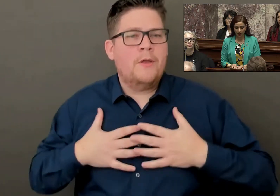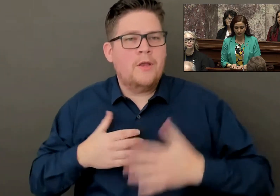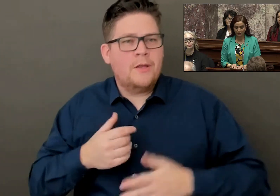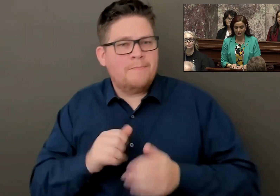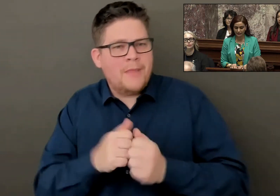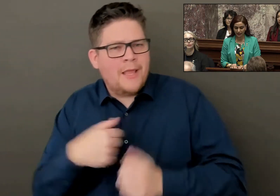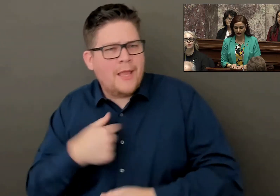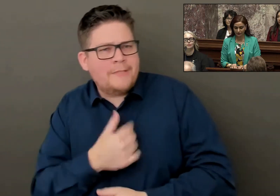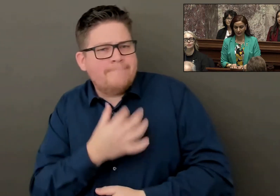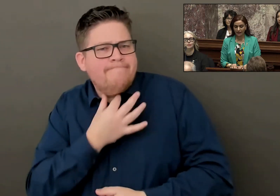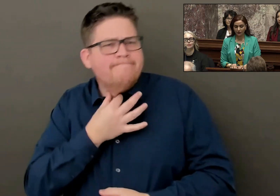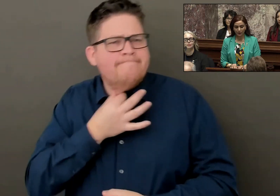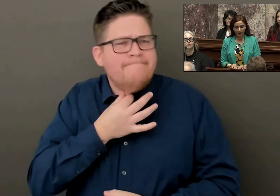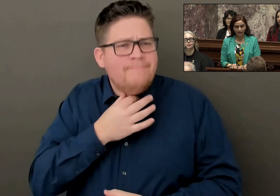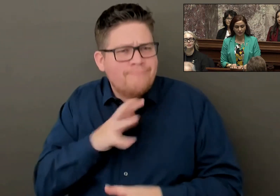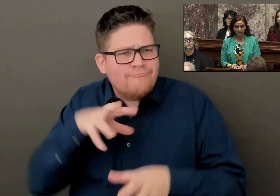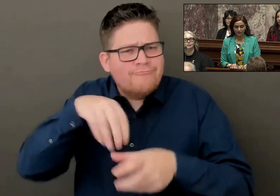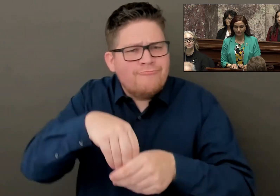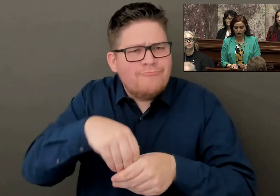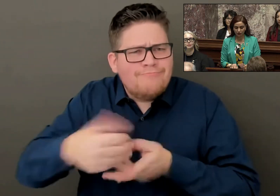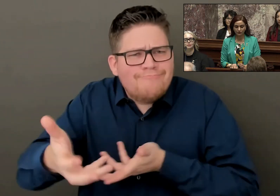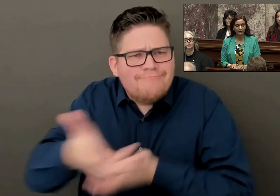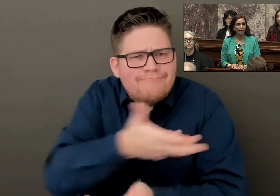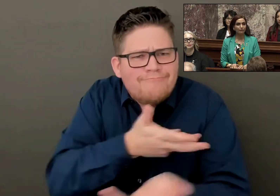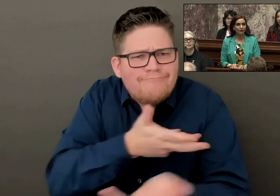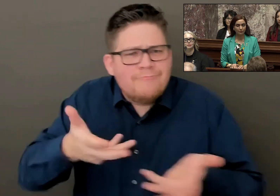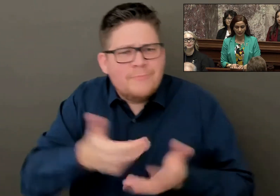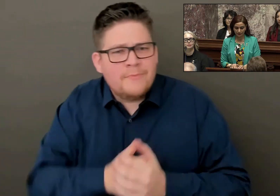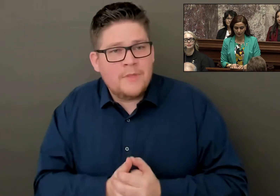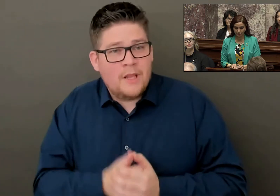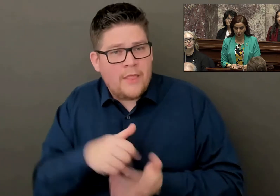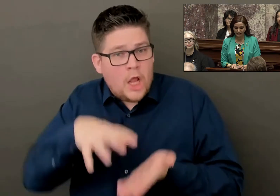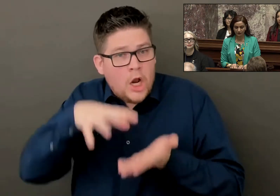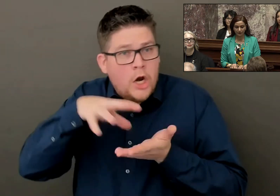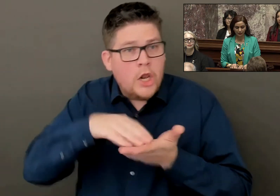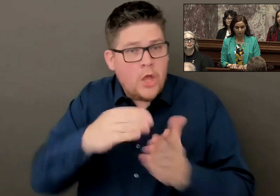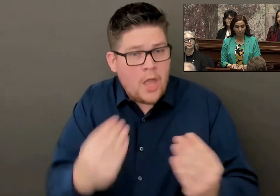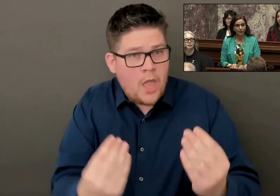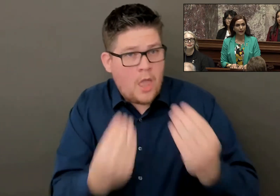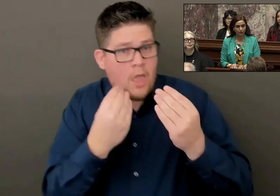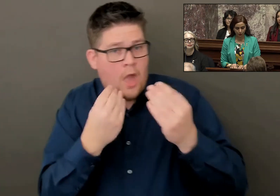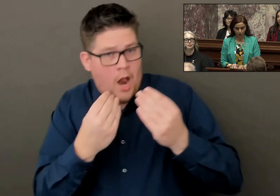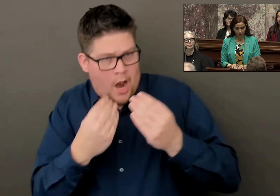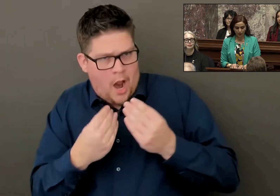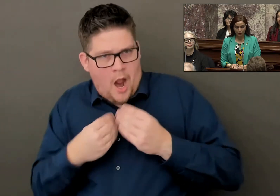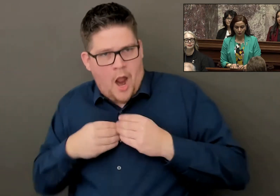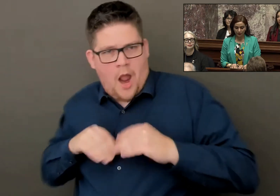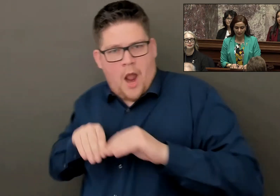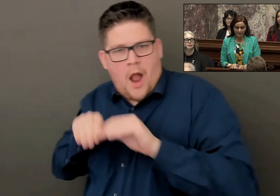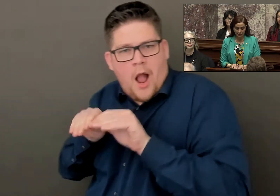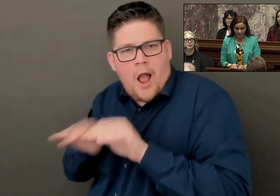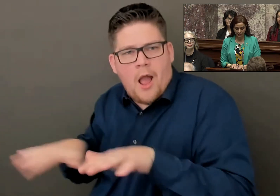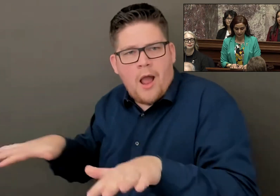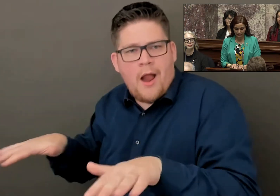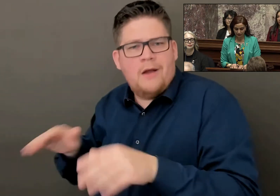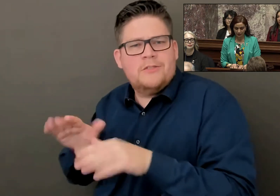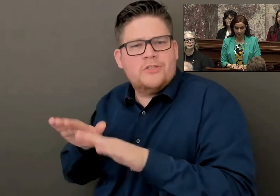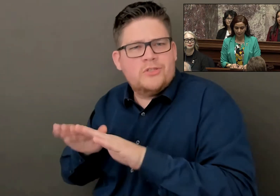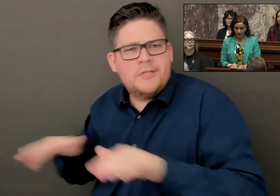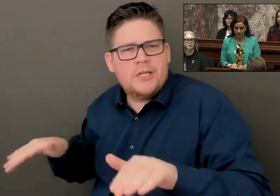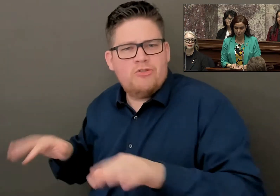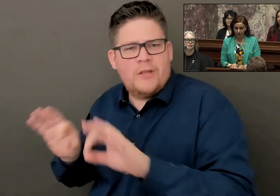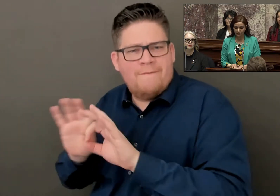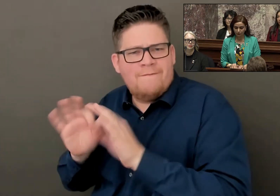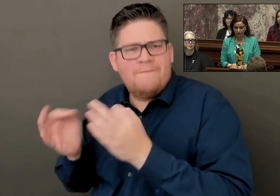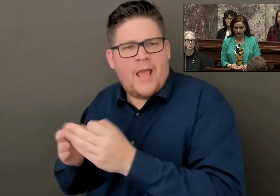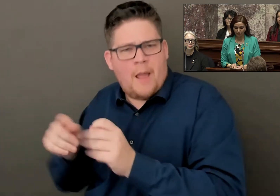into countless lives, creating a space where children and families could discover, explore, and grow. We miss Lanella dearly,